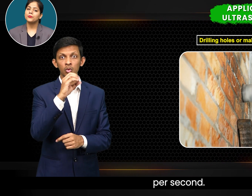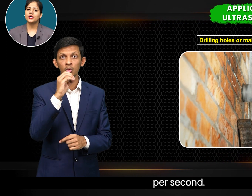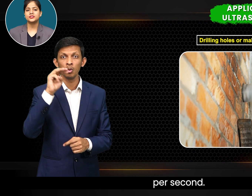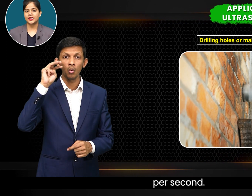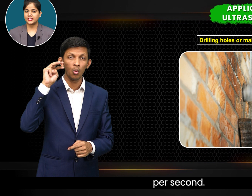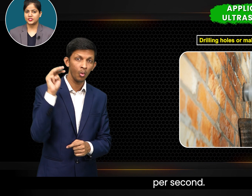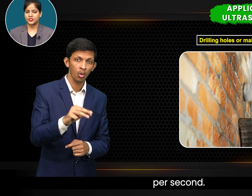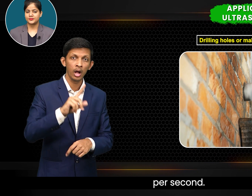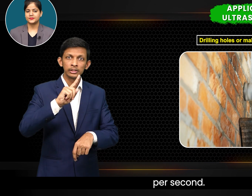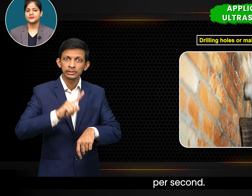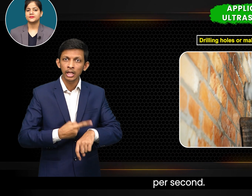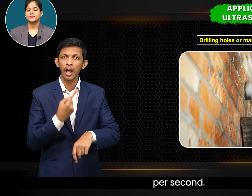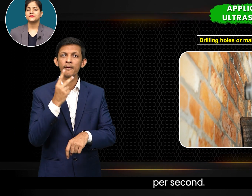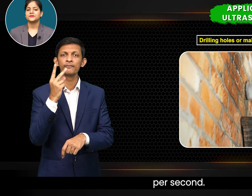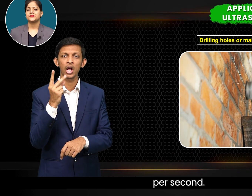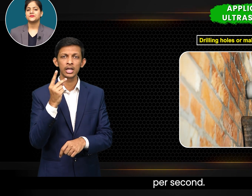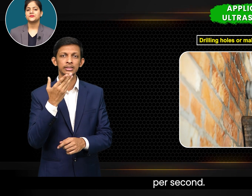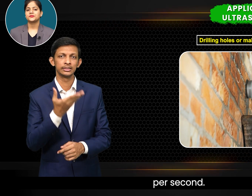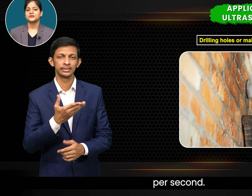times per second.